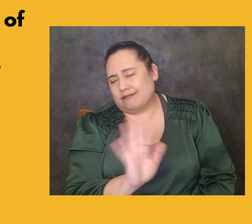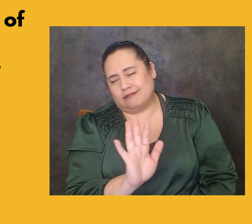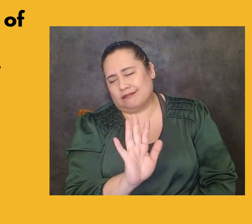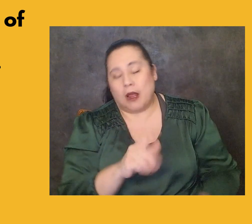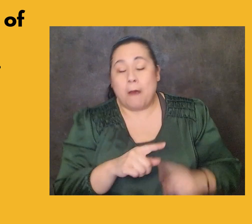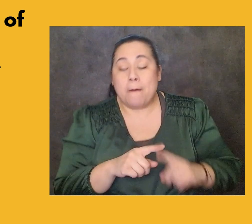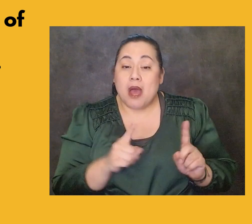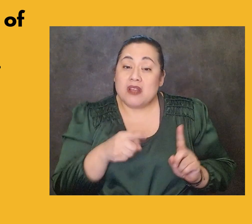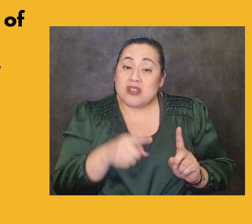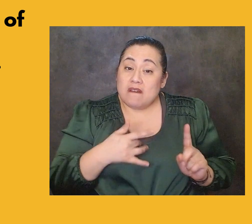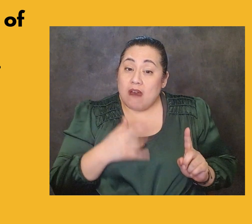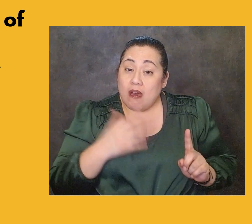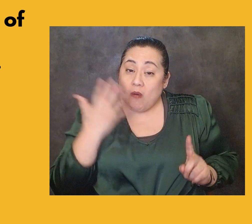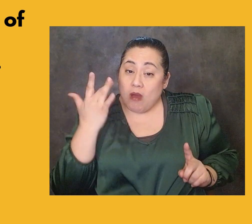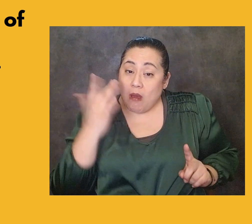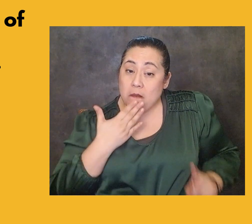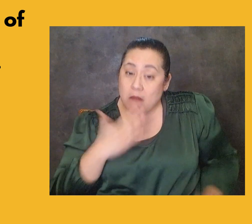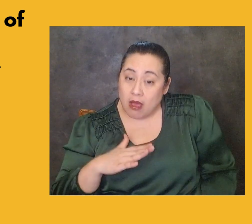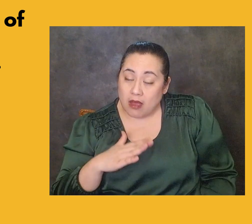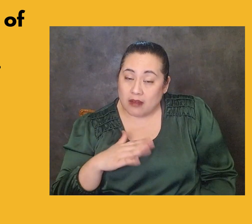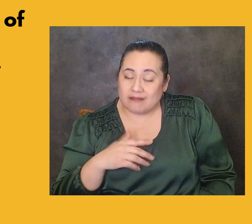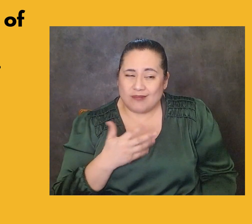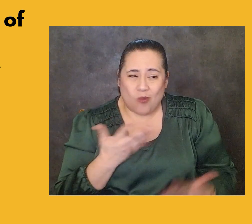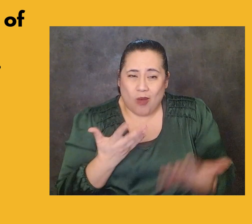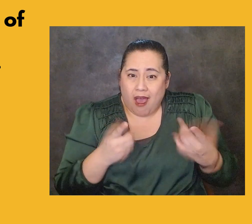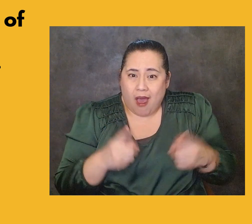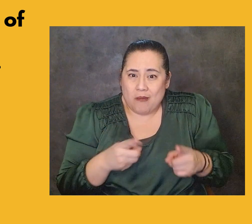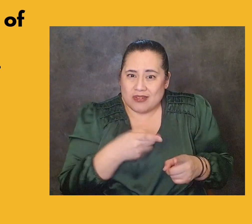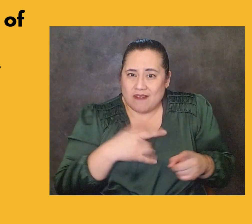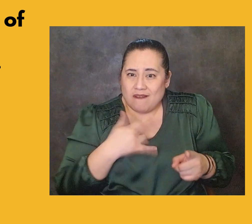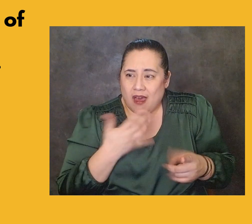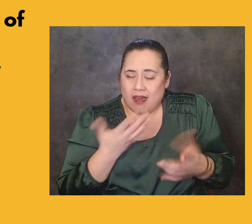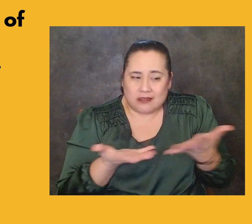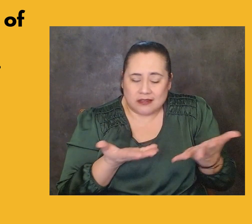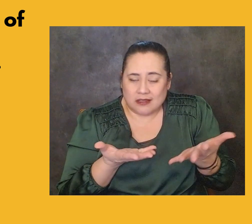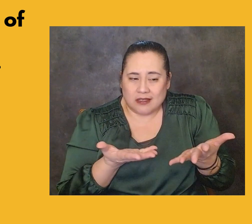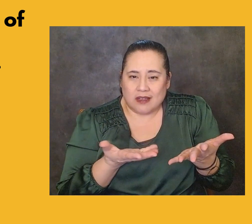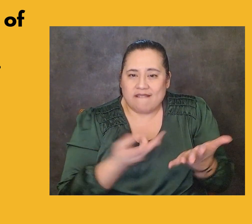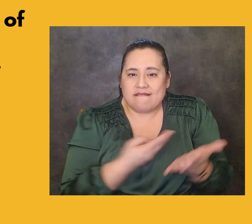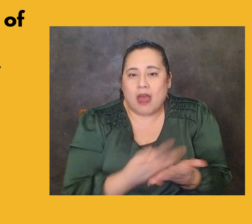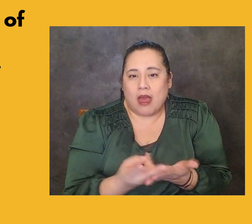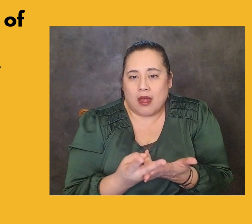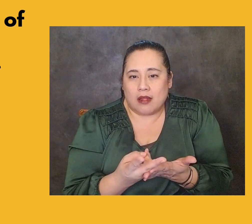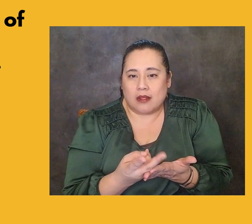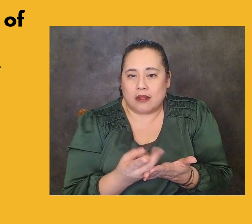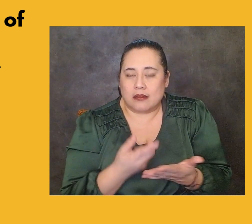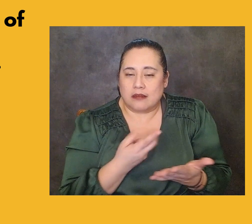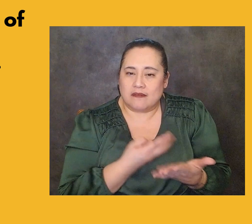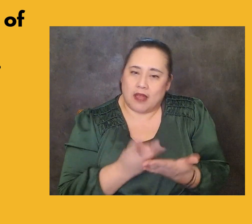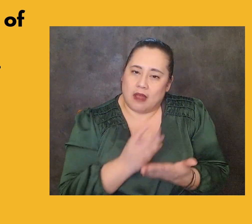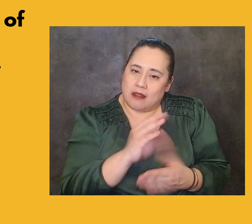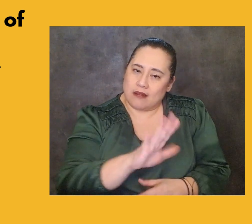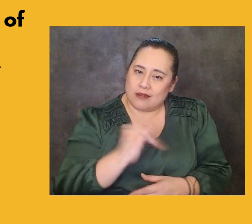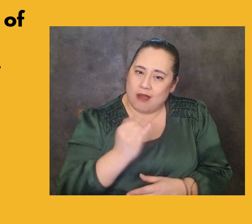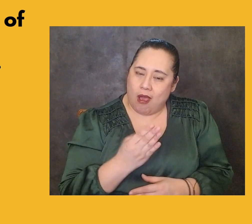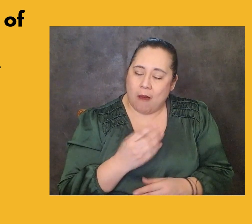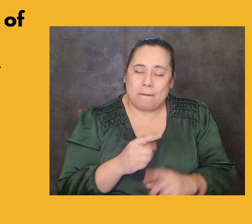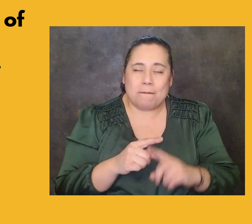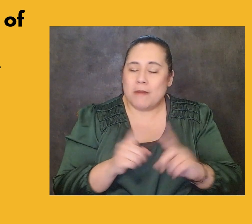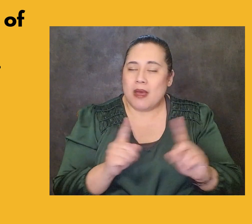But the interpreter felt bad because they thought, well, what happened? They felt the failure also, that they failed in their